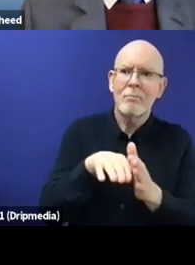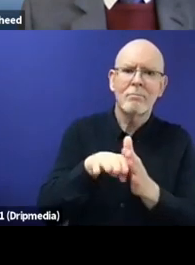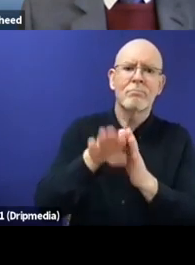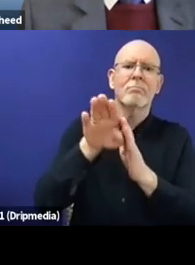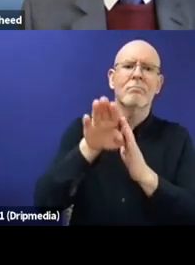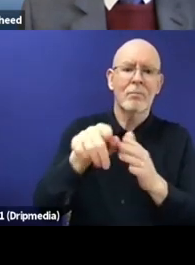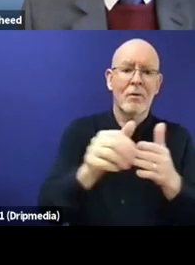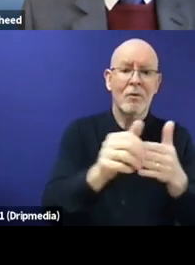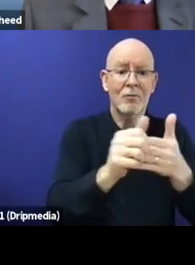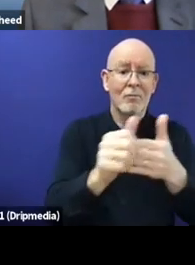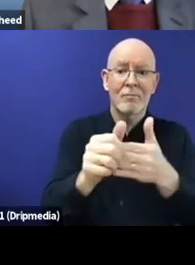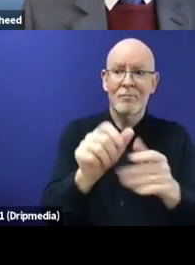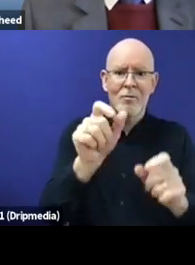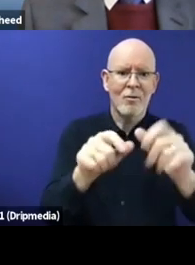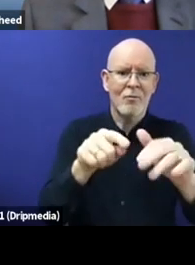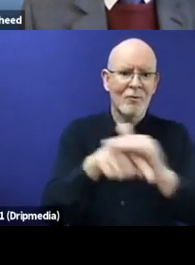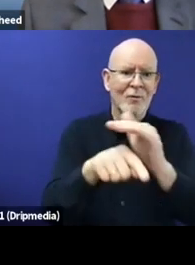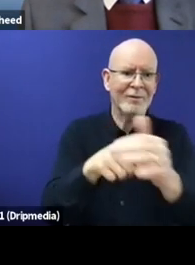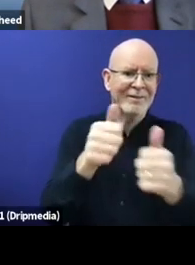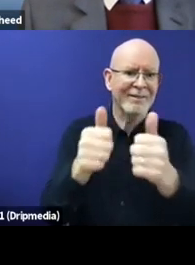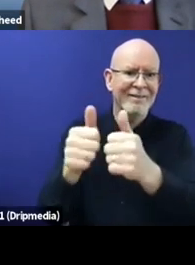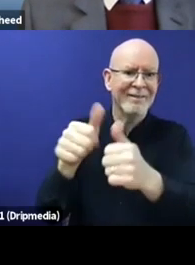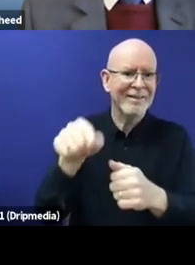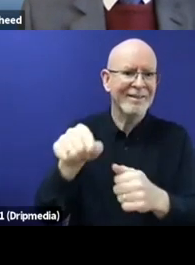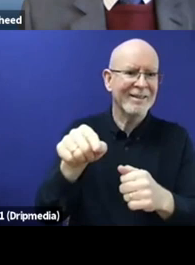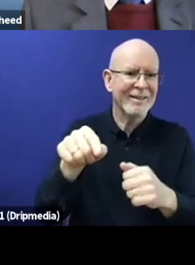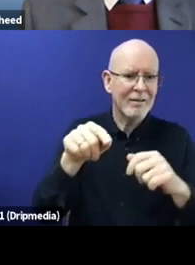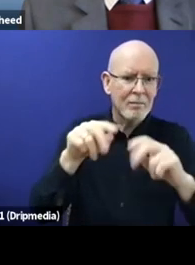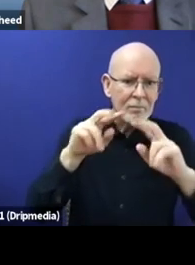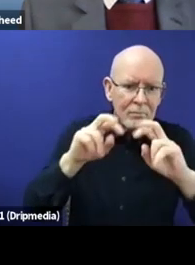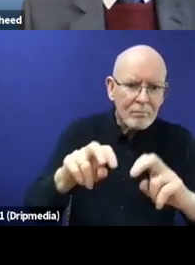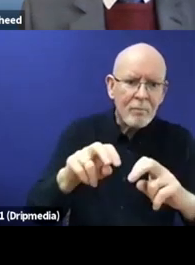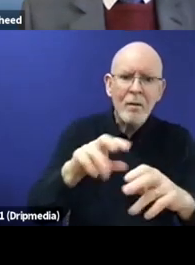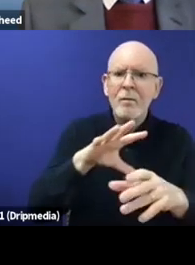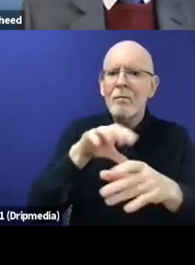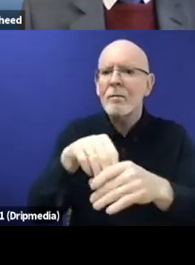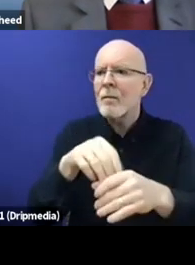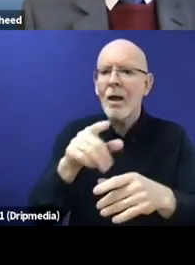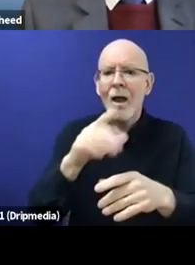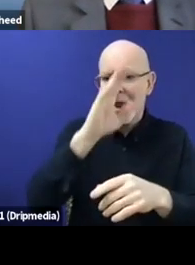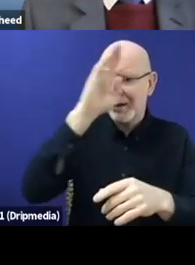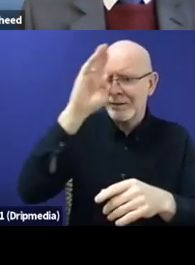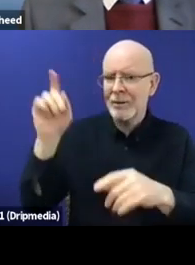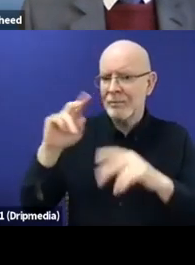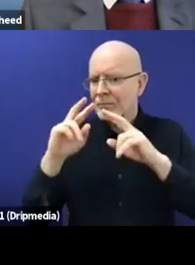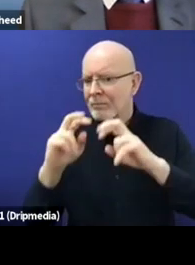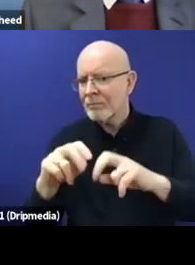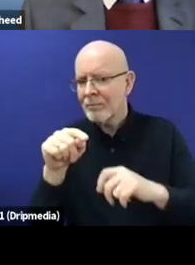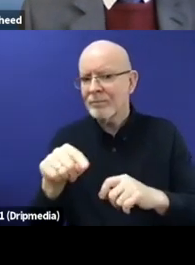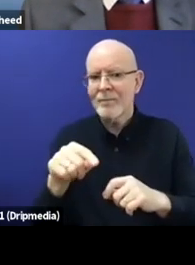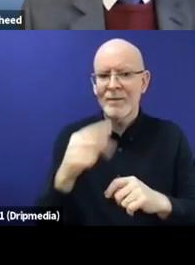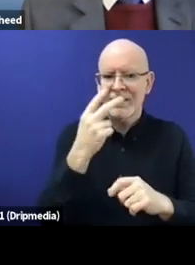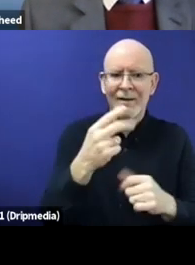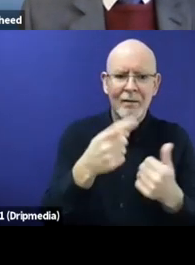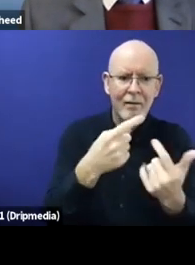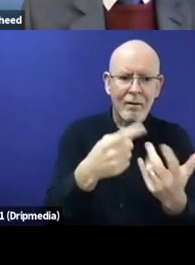help connect the people who are looking for opportunities with those who need to be connected to these opportunities, so that really academia can